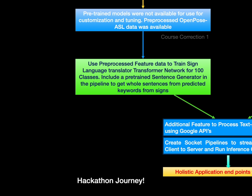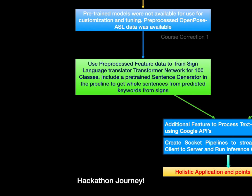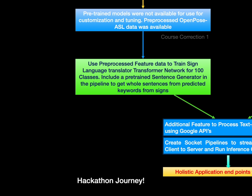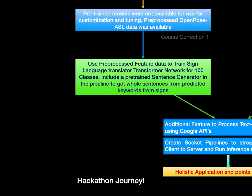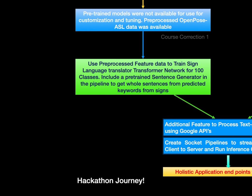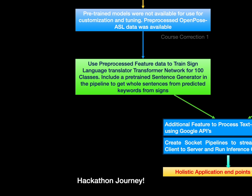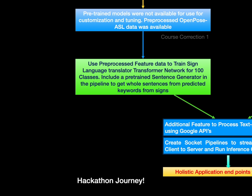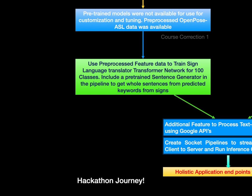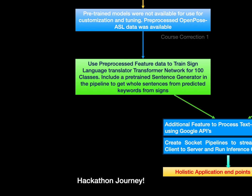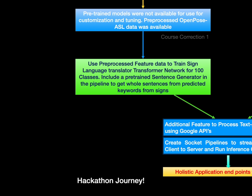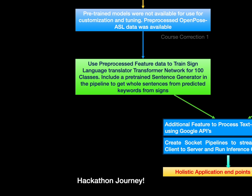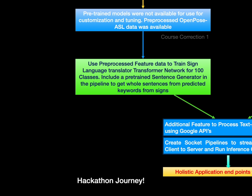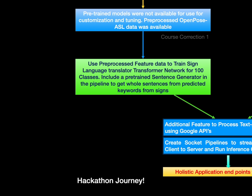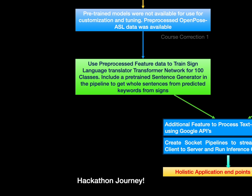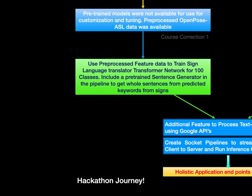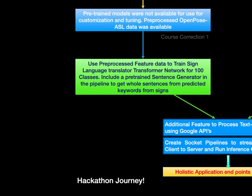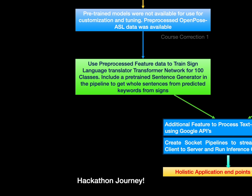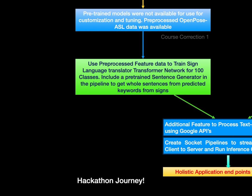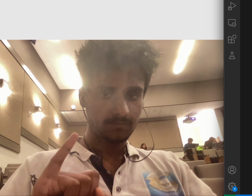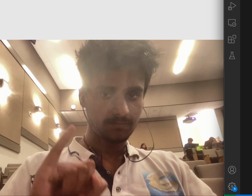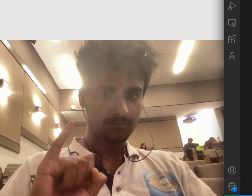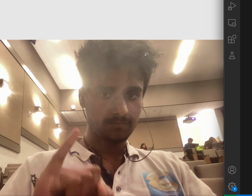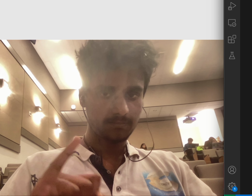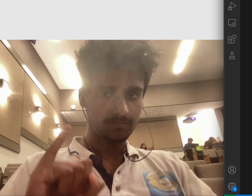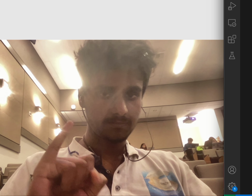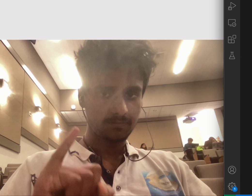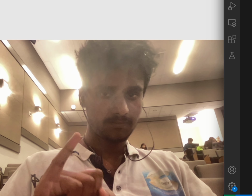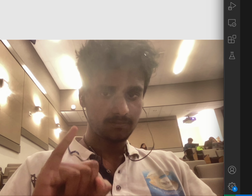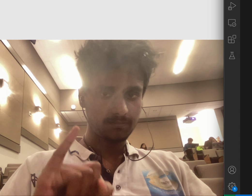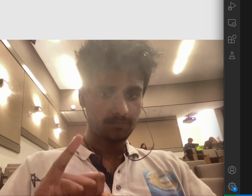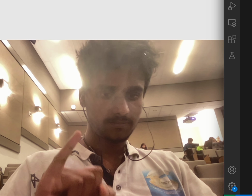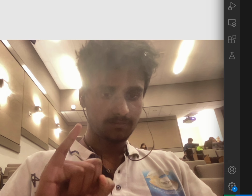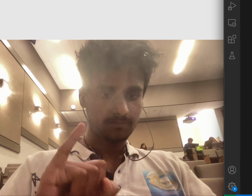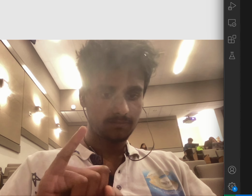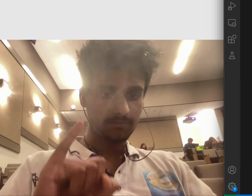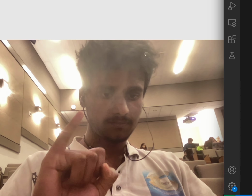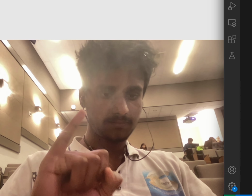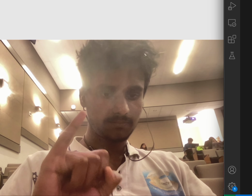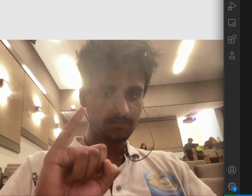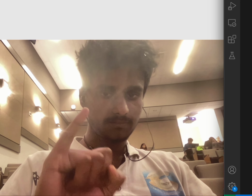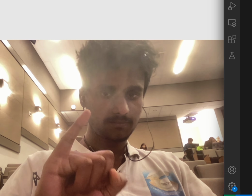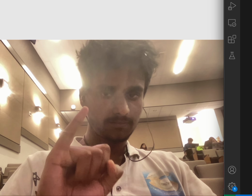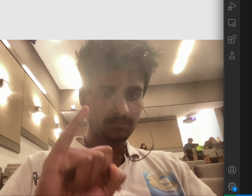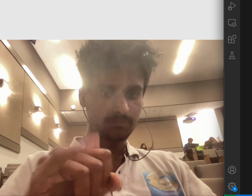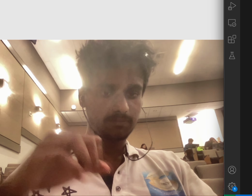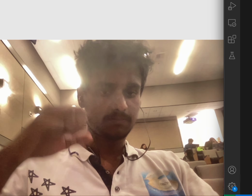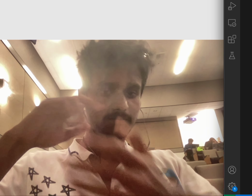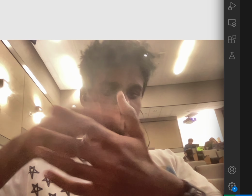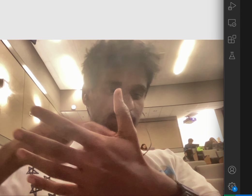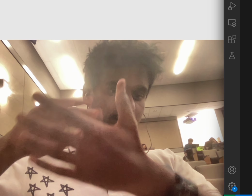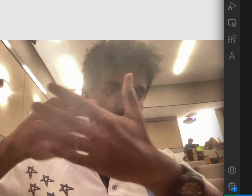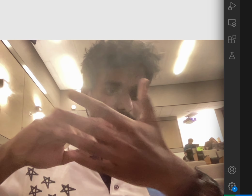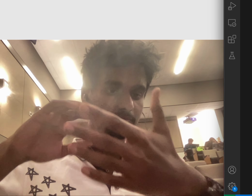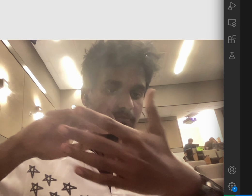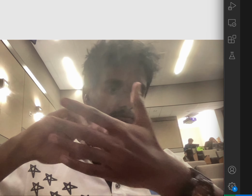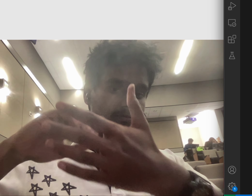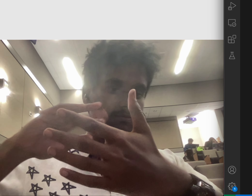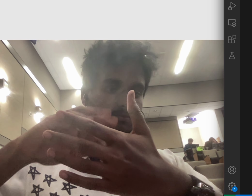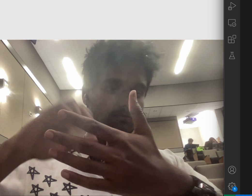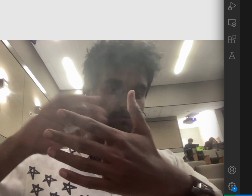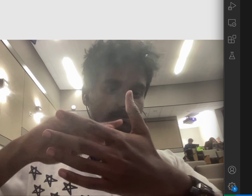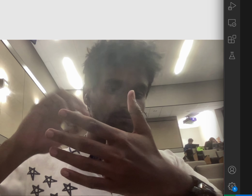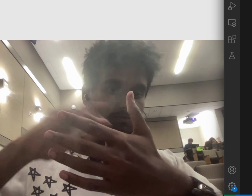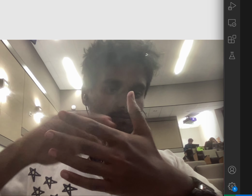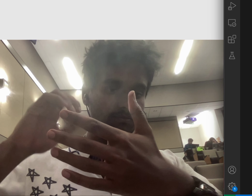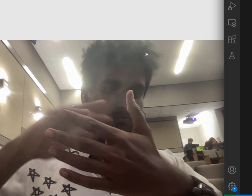trained it, and then we have a good results, and we'll see that in the demo. As you see, I am doing the sign languages for each word, and in the right hand side